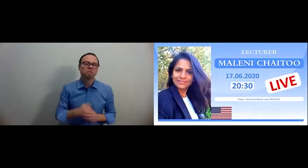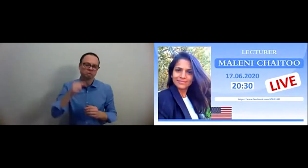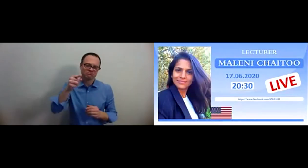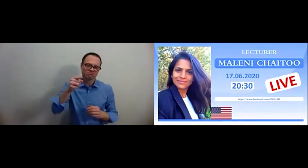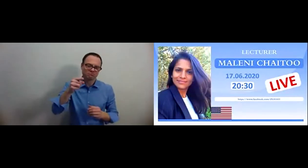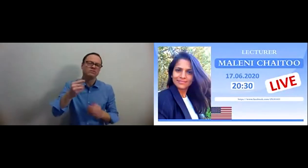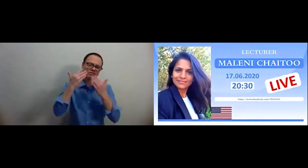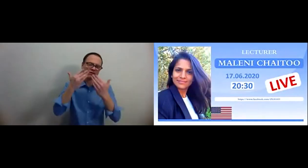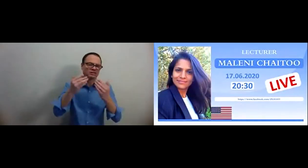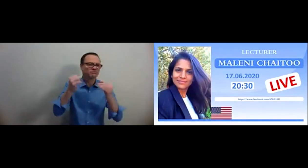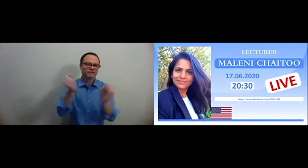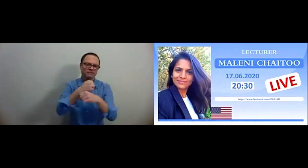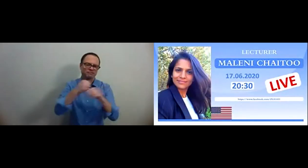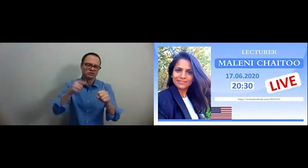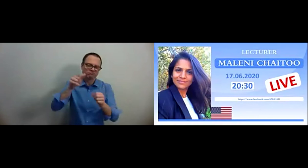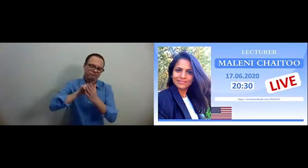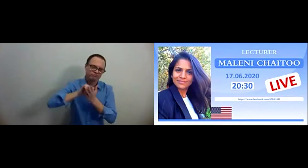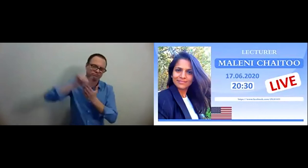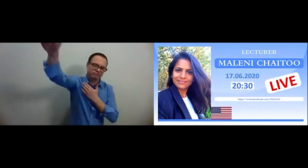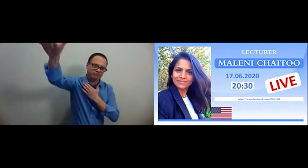Next presenter.